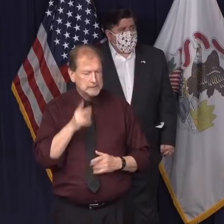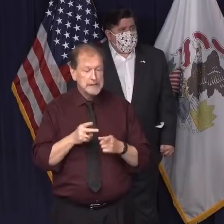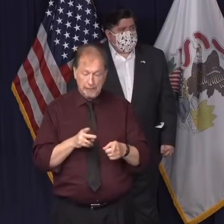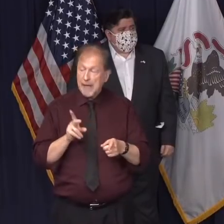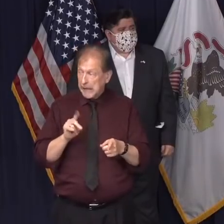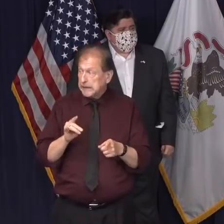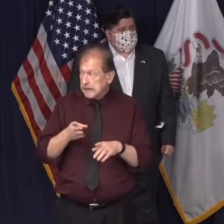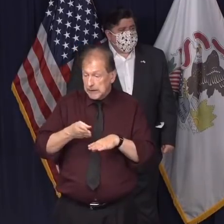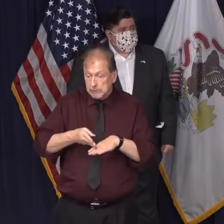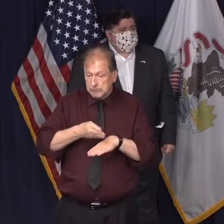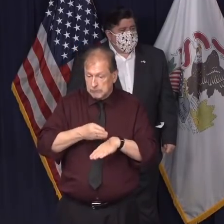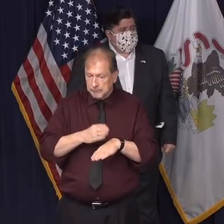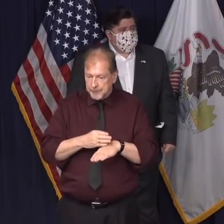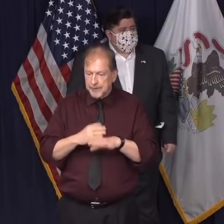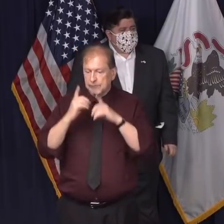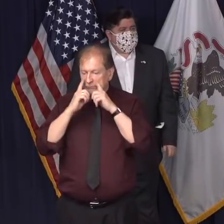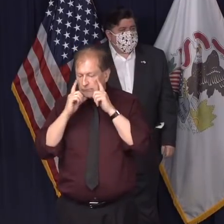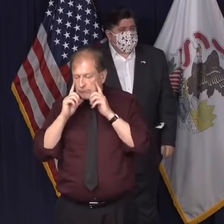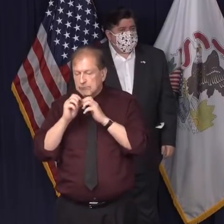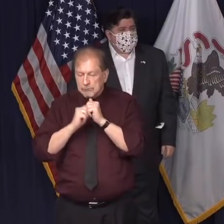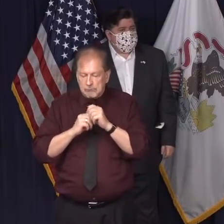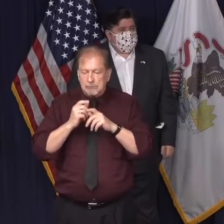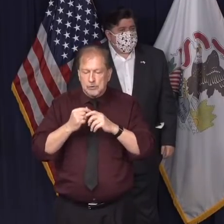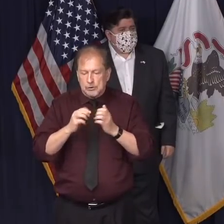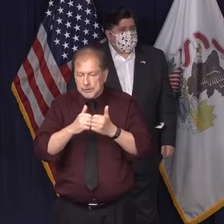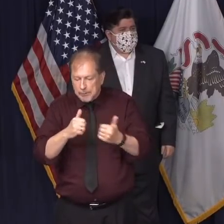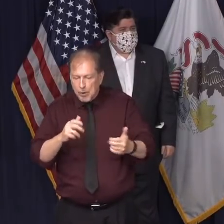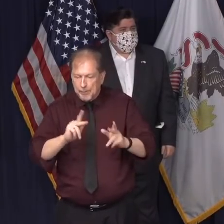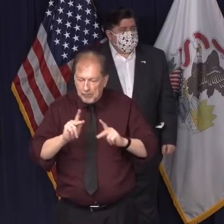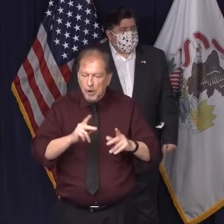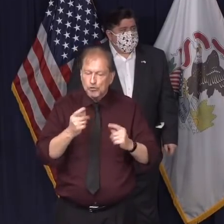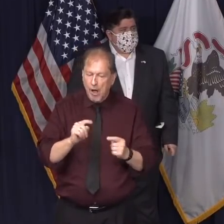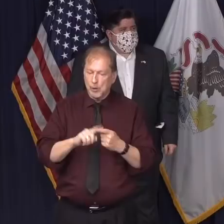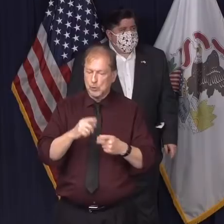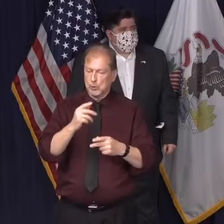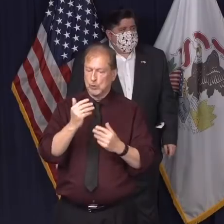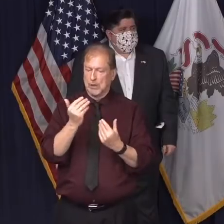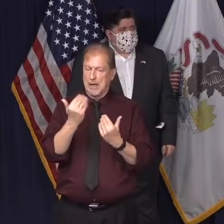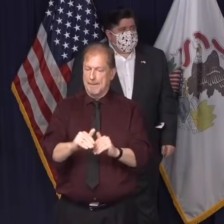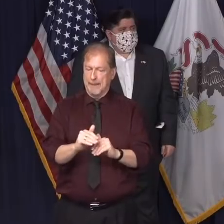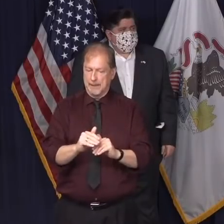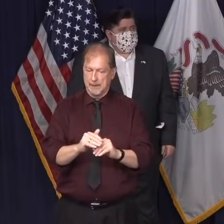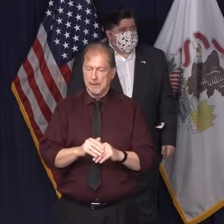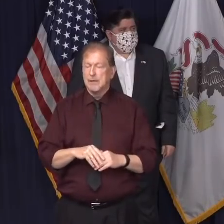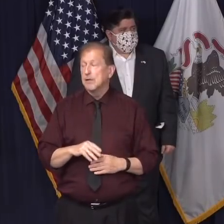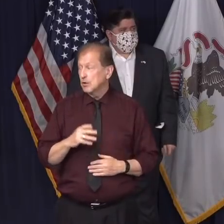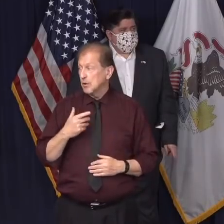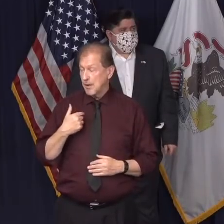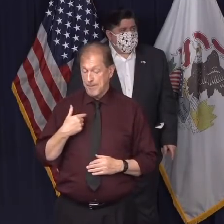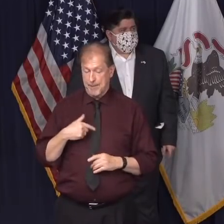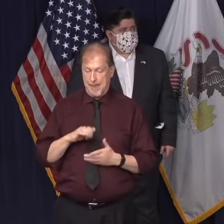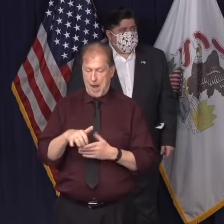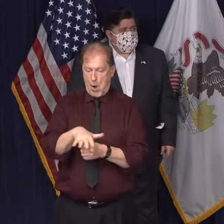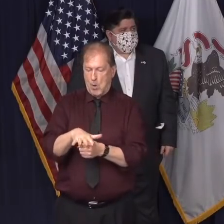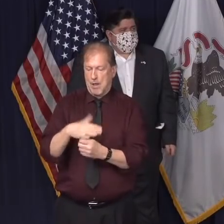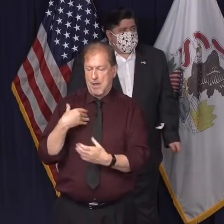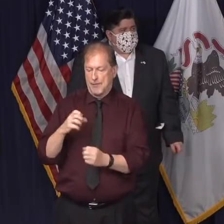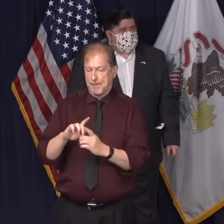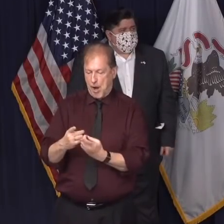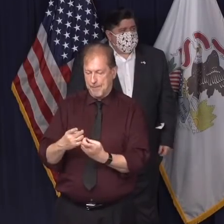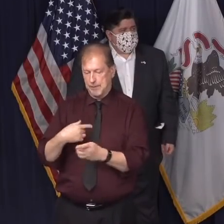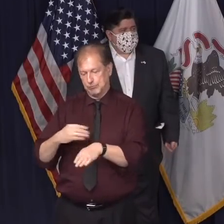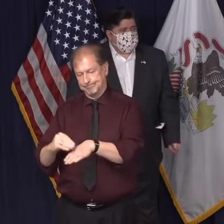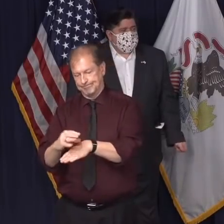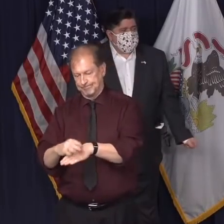taken the appropriate measures to mitigate the outbreak. So we are partnering with our local health department. You